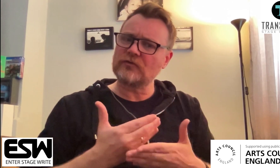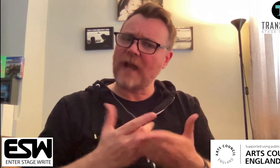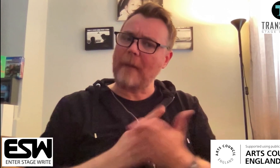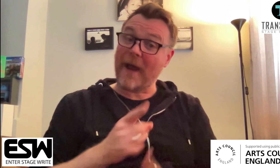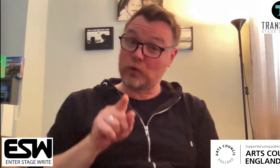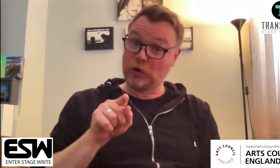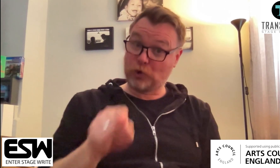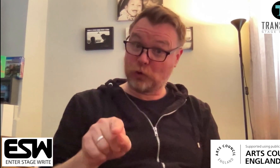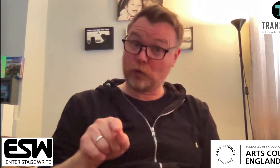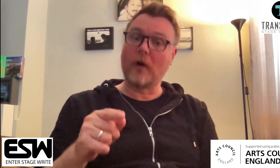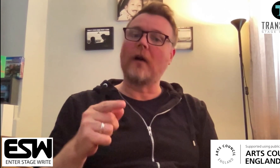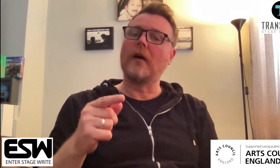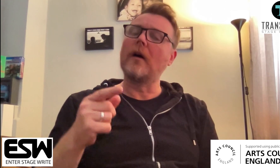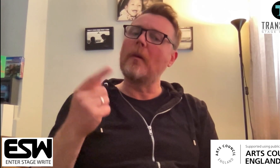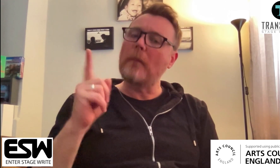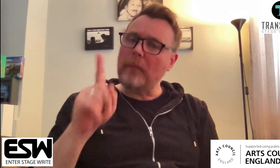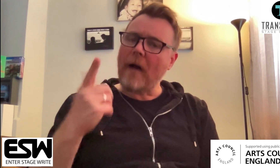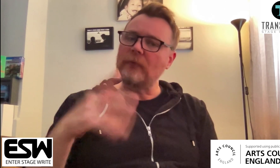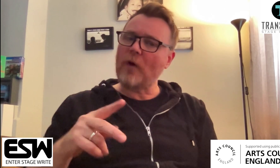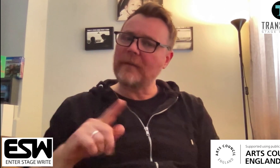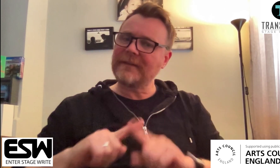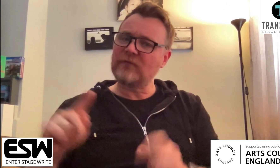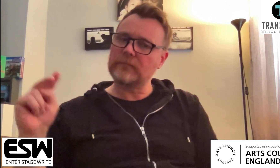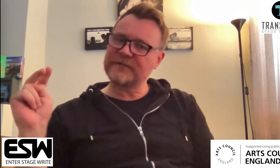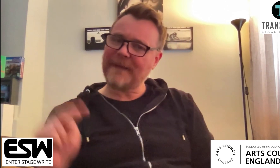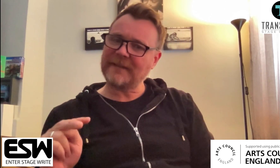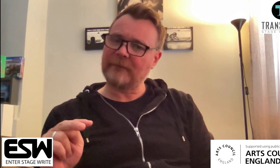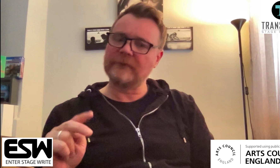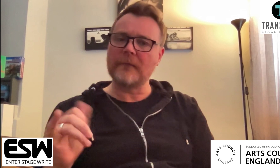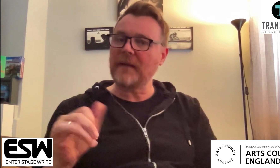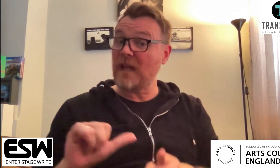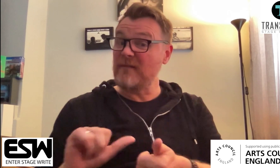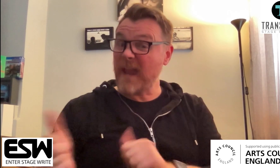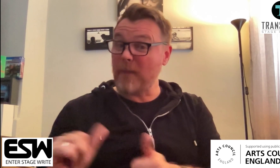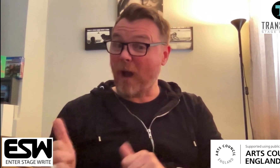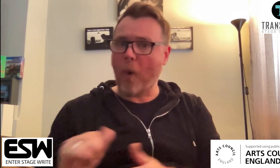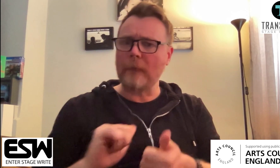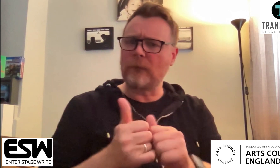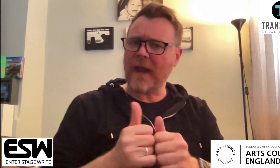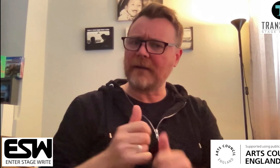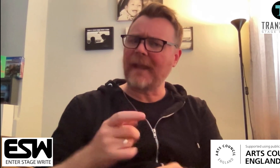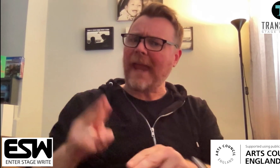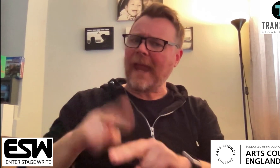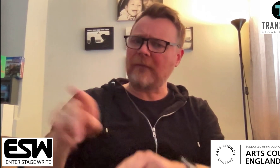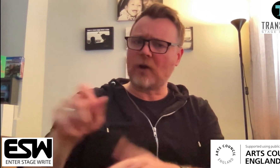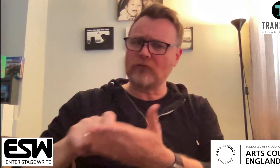is to create a description of yourself, but from someone else's perspective. Maybe a partner